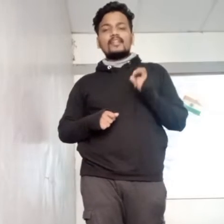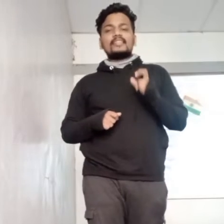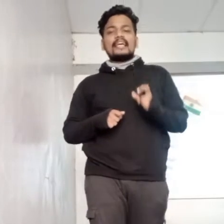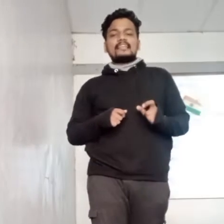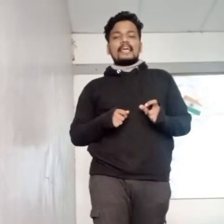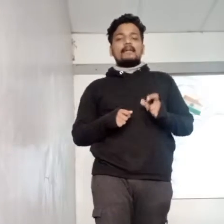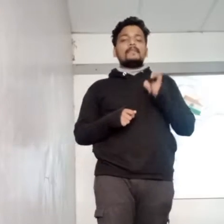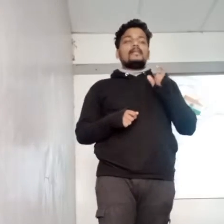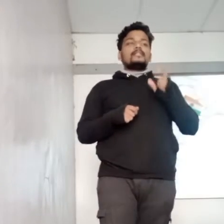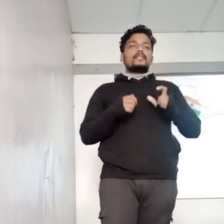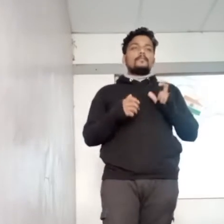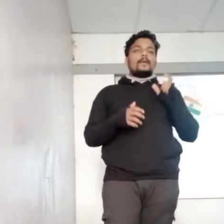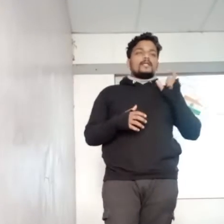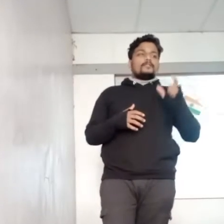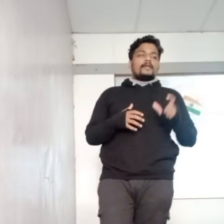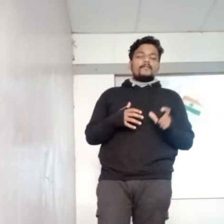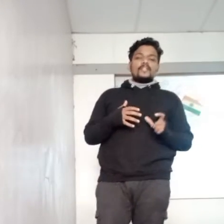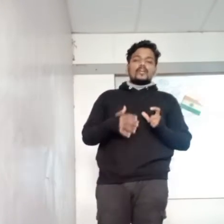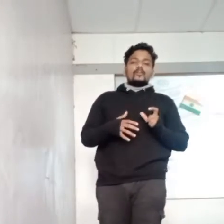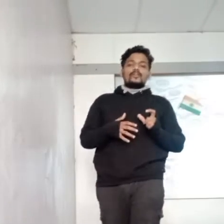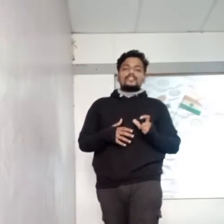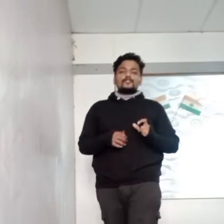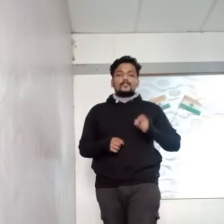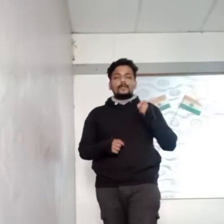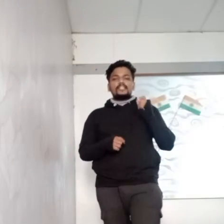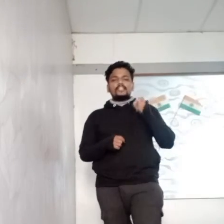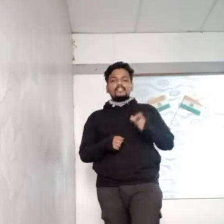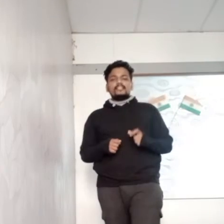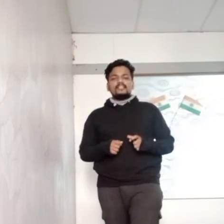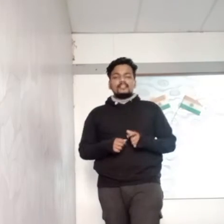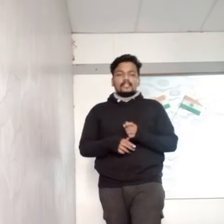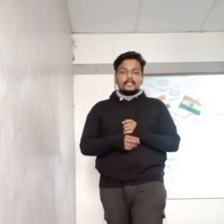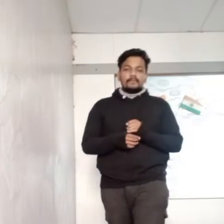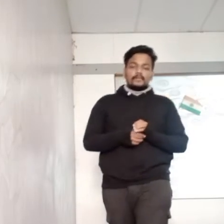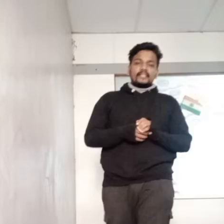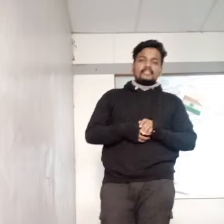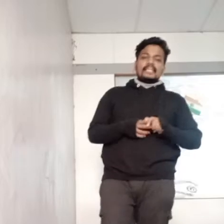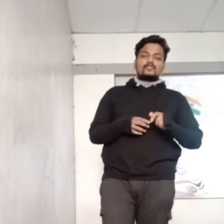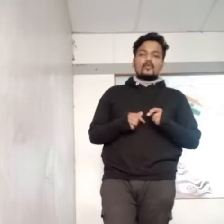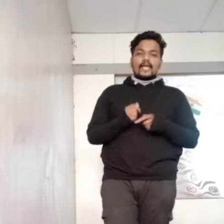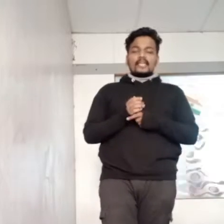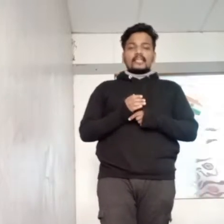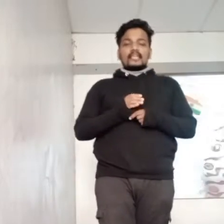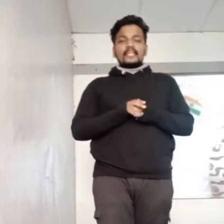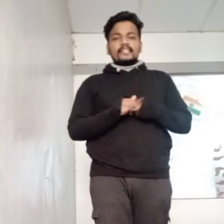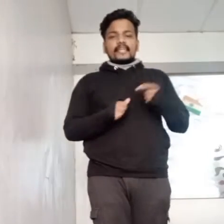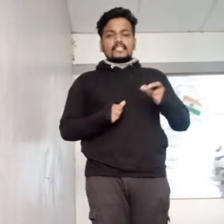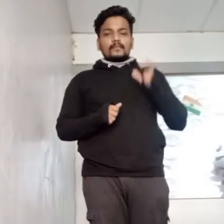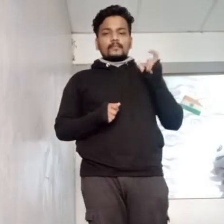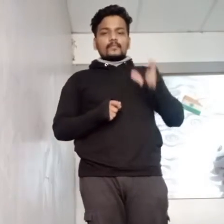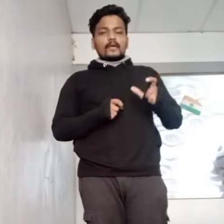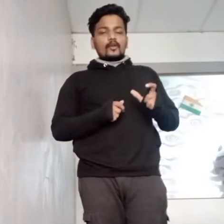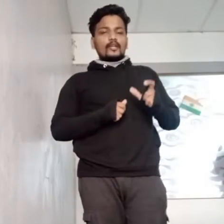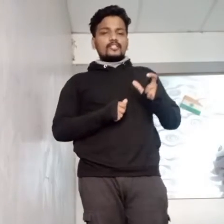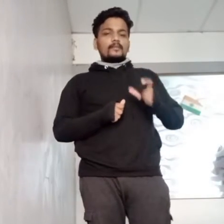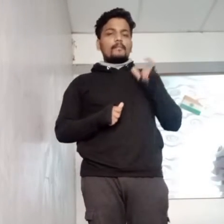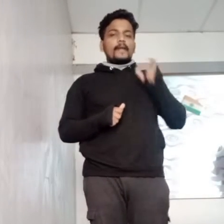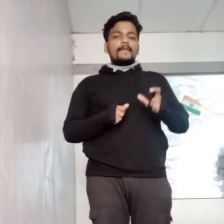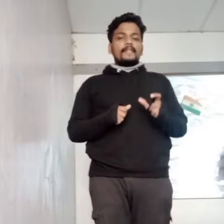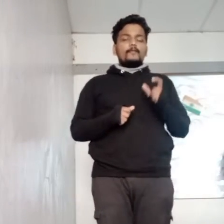that time some memory allocation should be done in a heap memory. That's why it takes some allocate some memory for